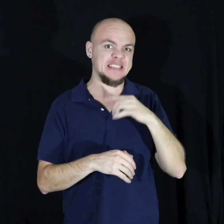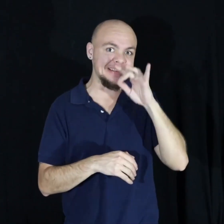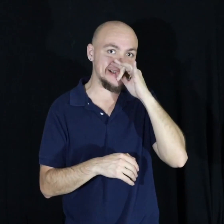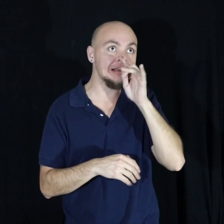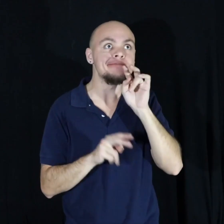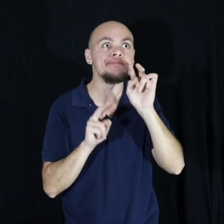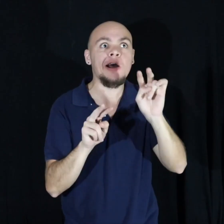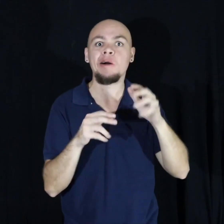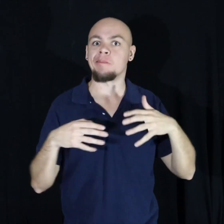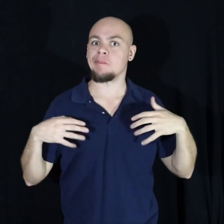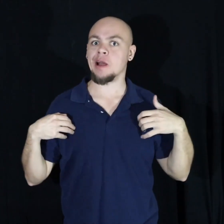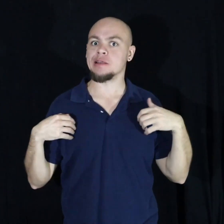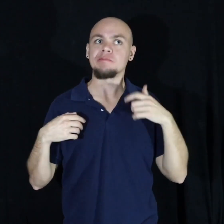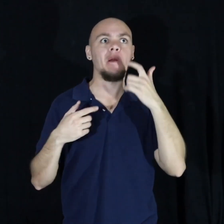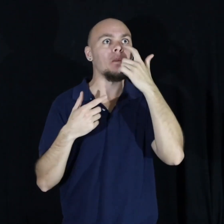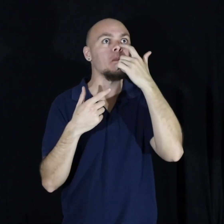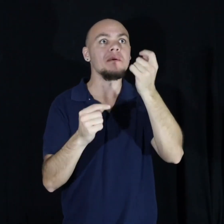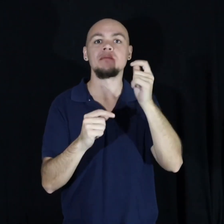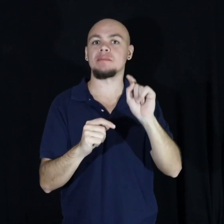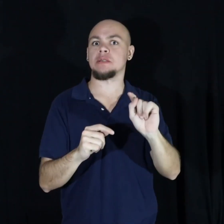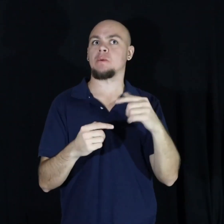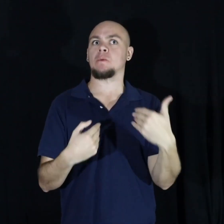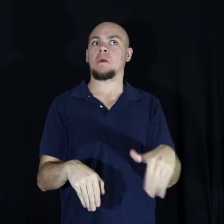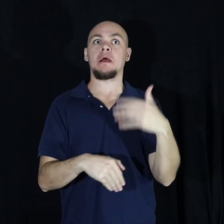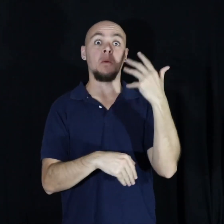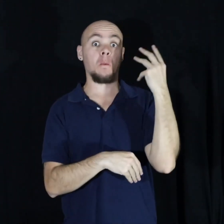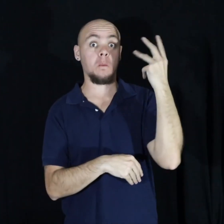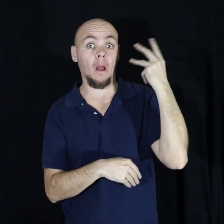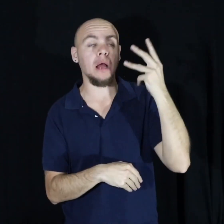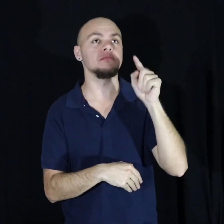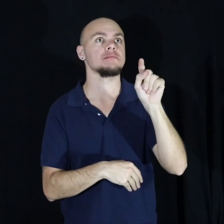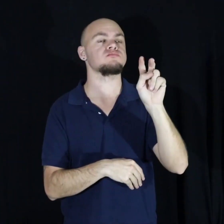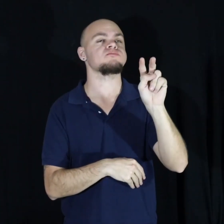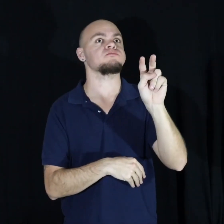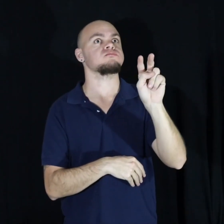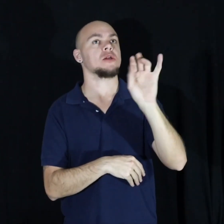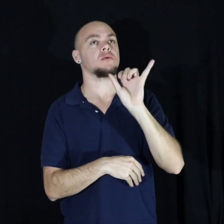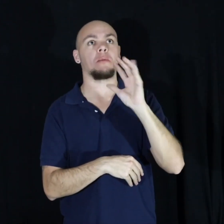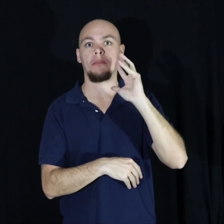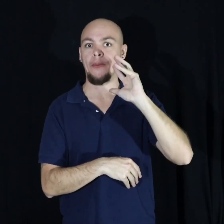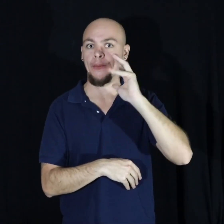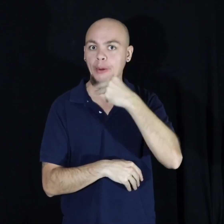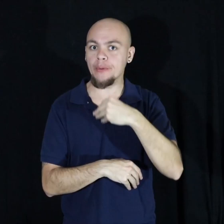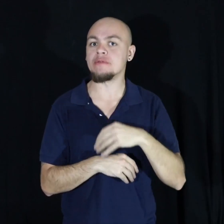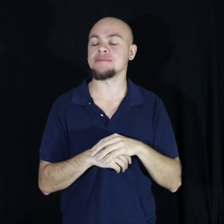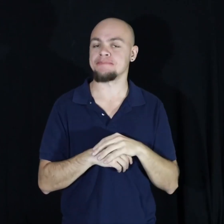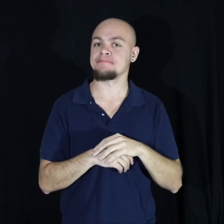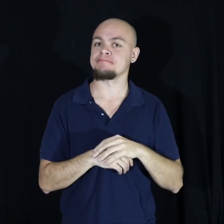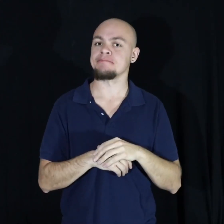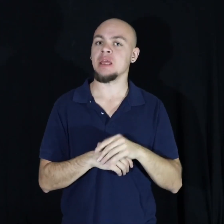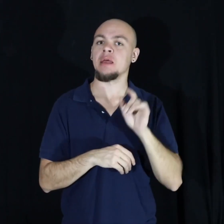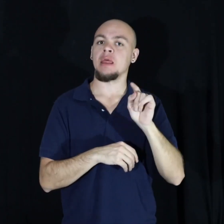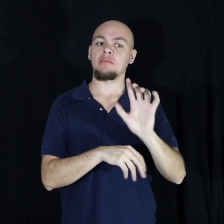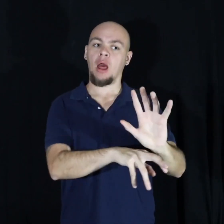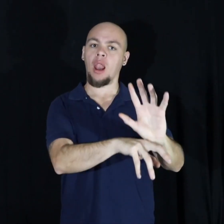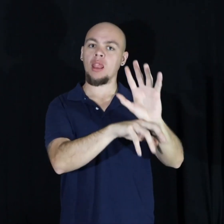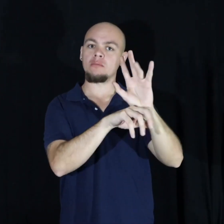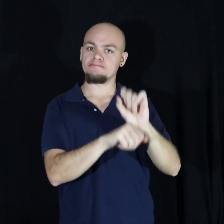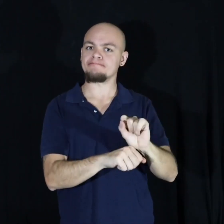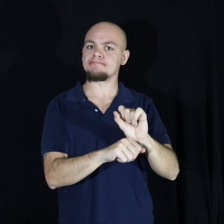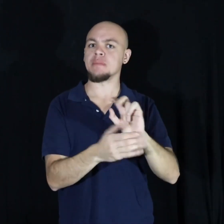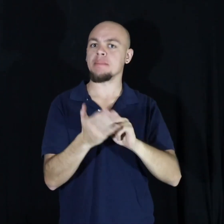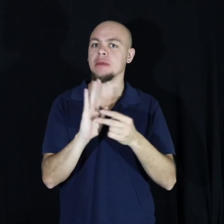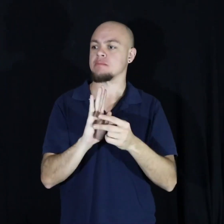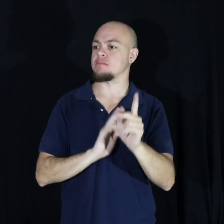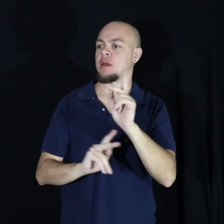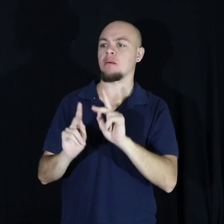but this was my first time seeing them in the wild. They were beautiful. These monkeys had been habituated, meaning they were used to humans